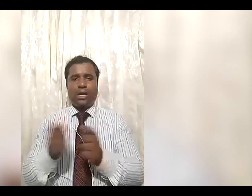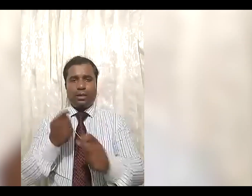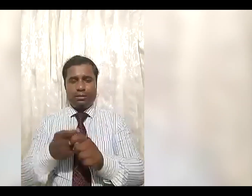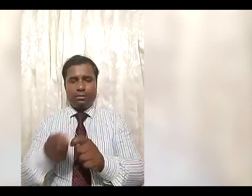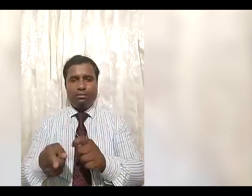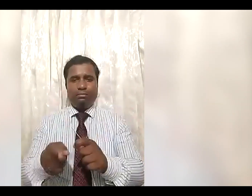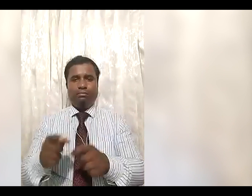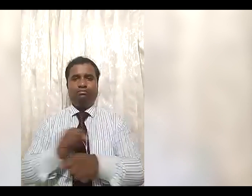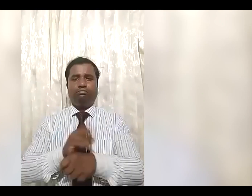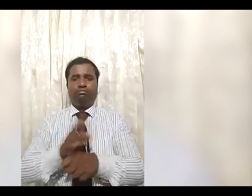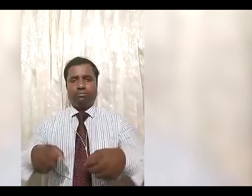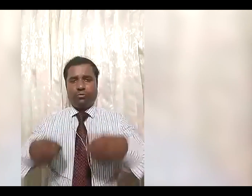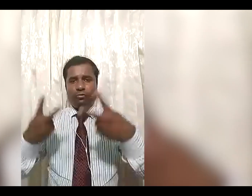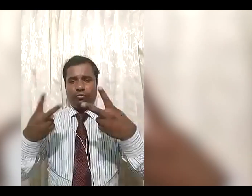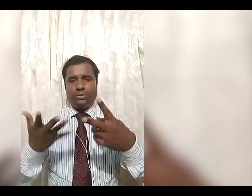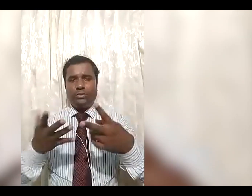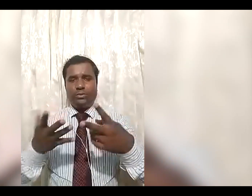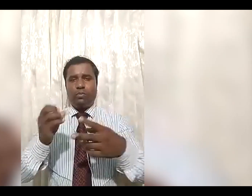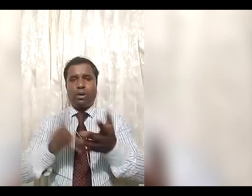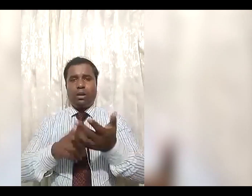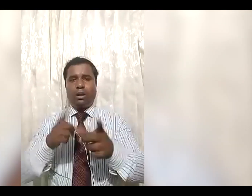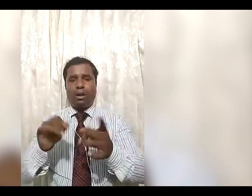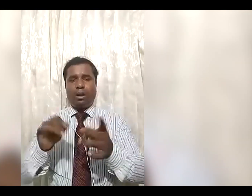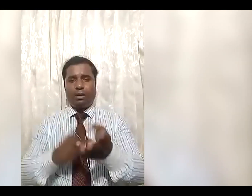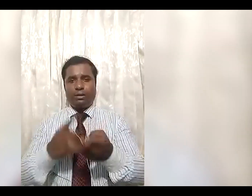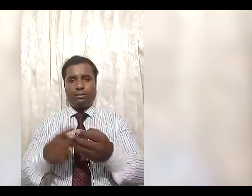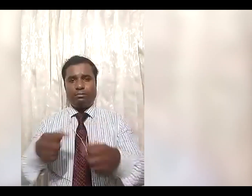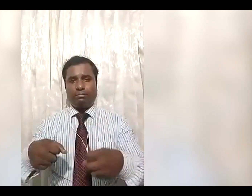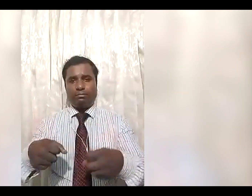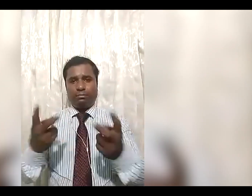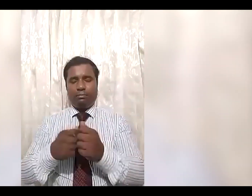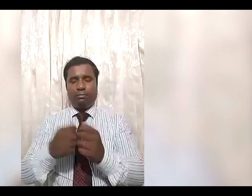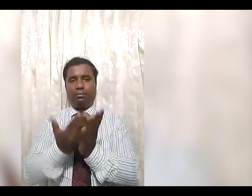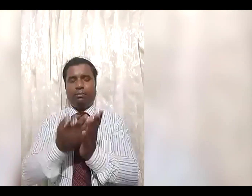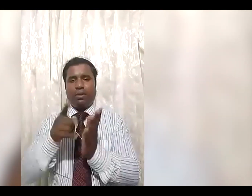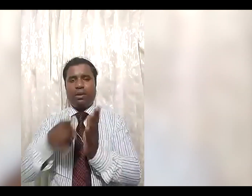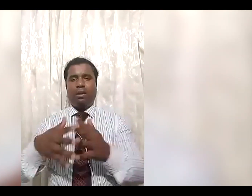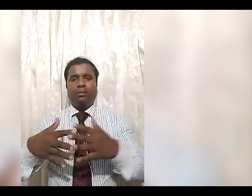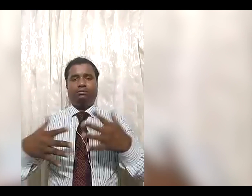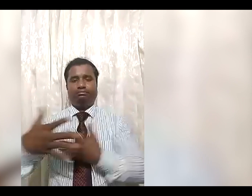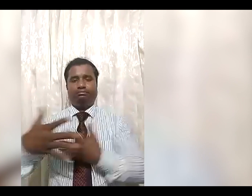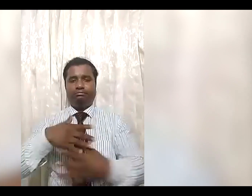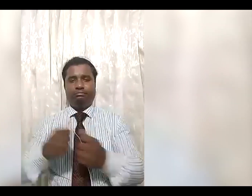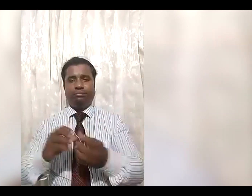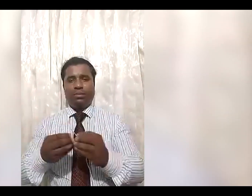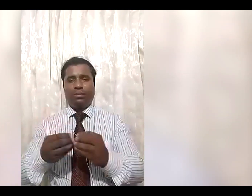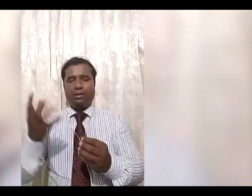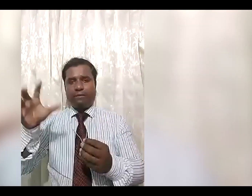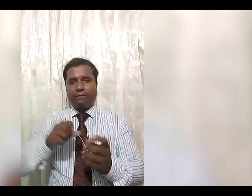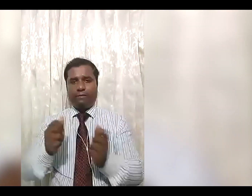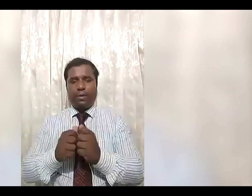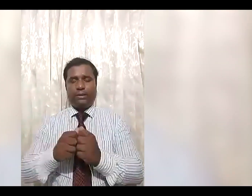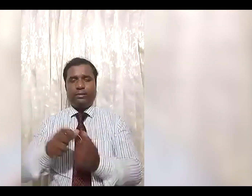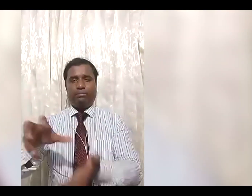voting. And that is just, it doesn't seem like we're really quite there yet in terms of finding a way that we could